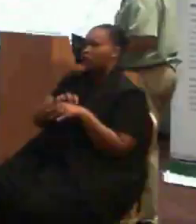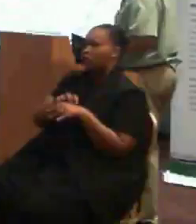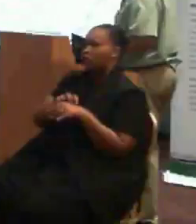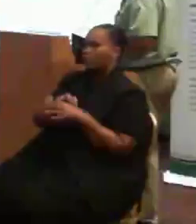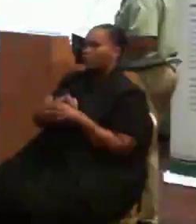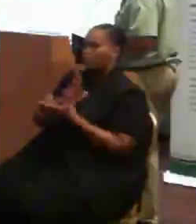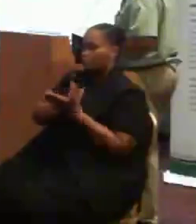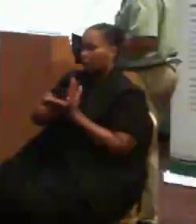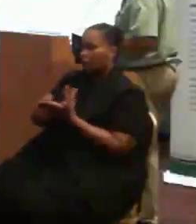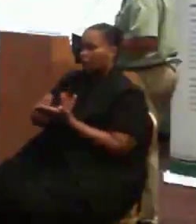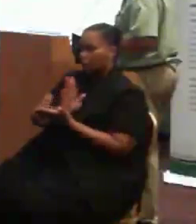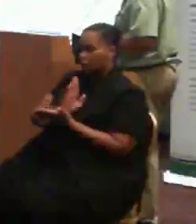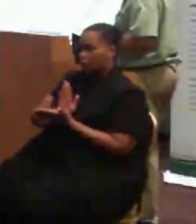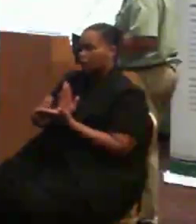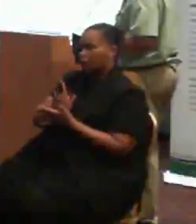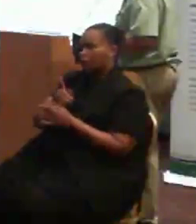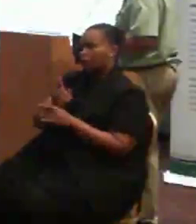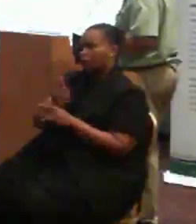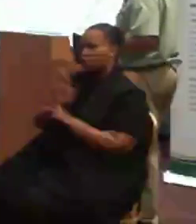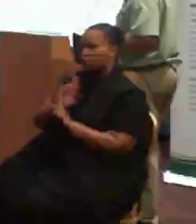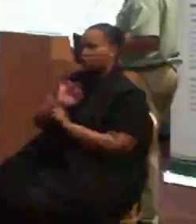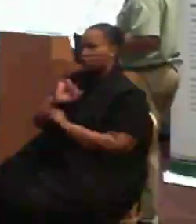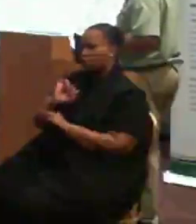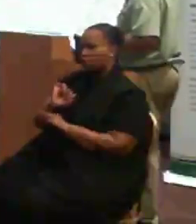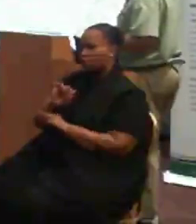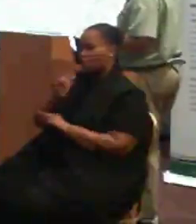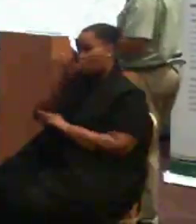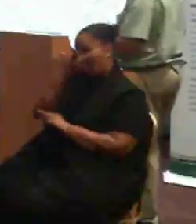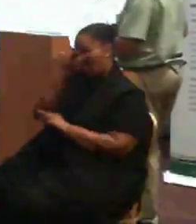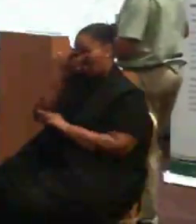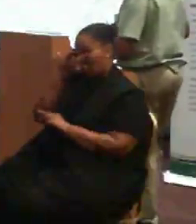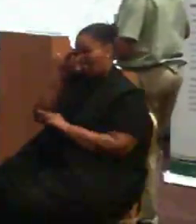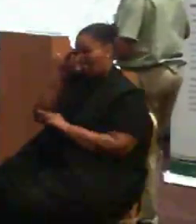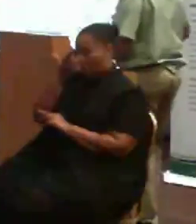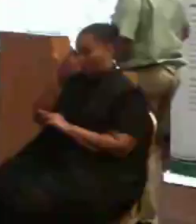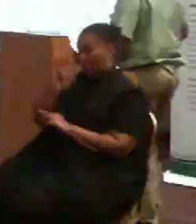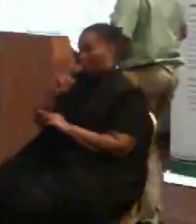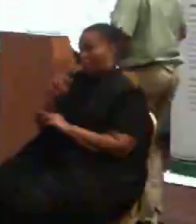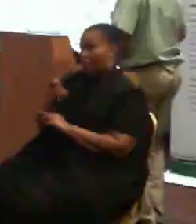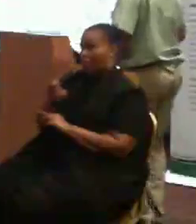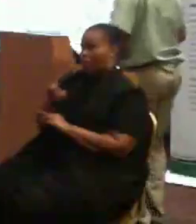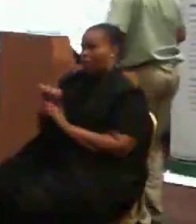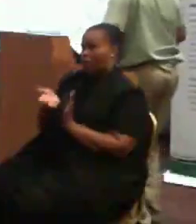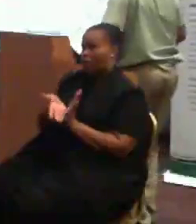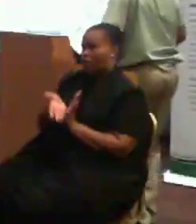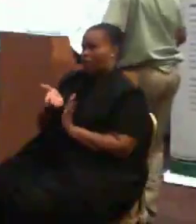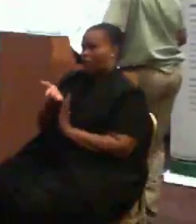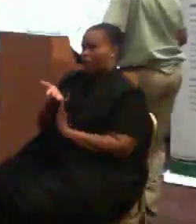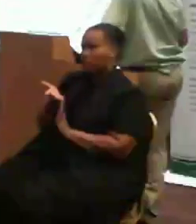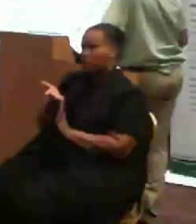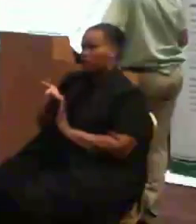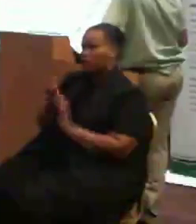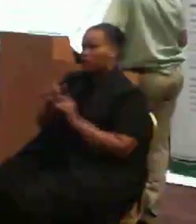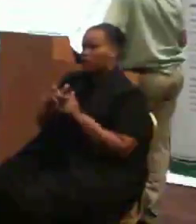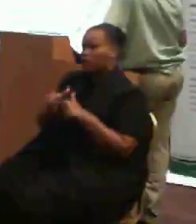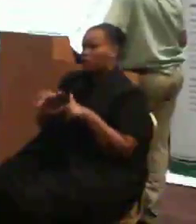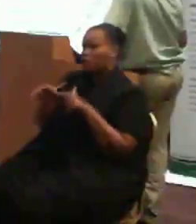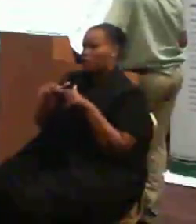of your response if there's a price increase, the levels of consumption or